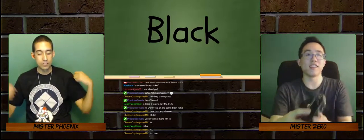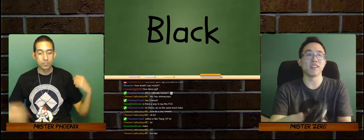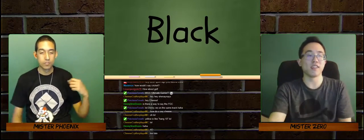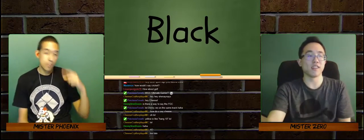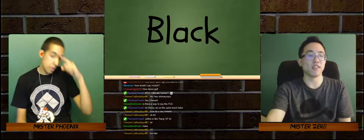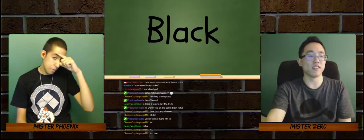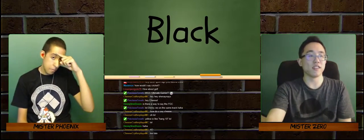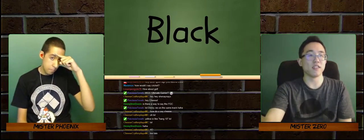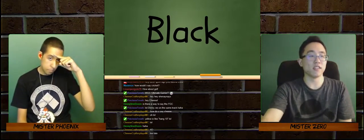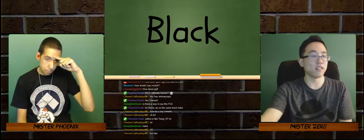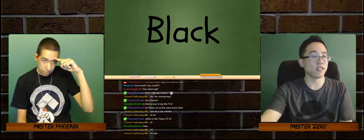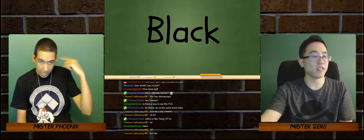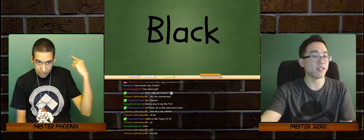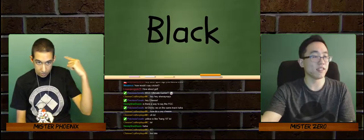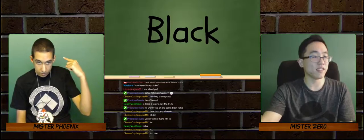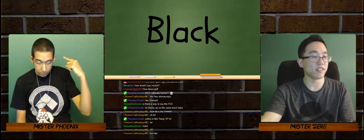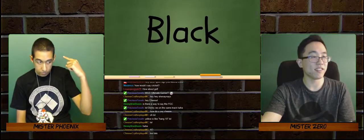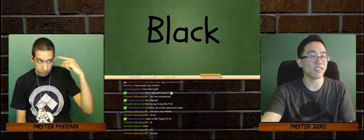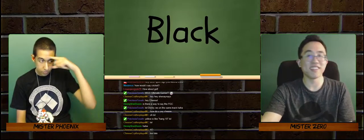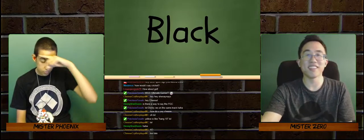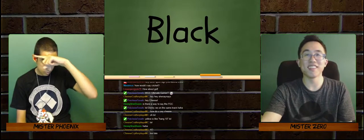Black. Black.